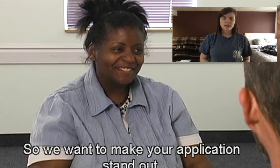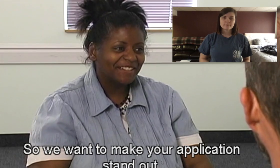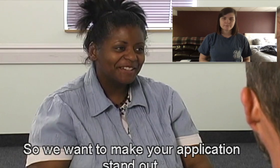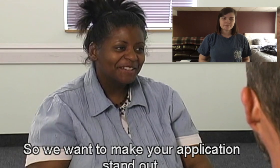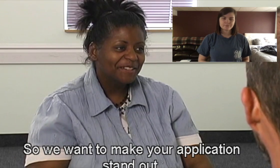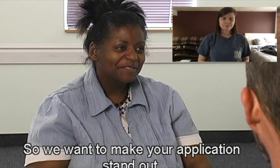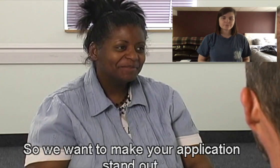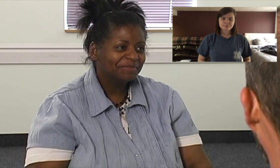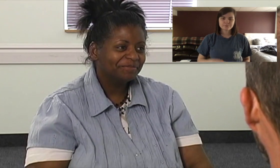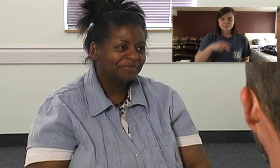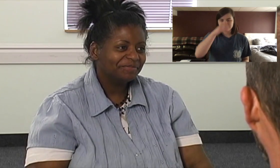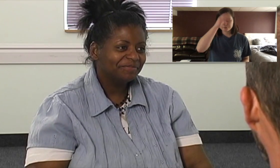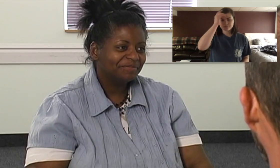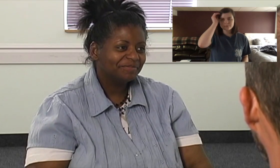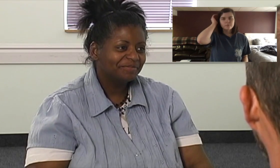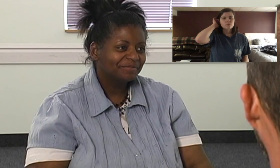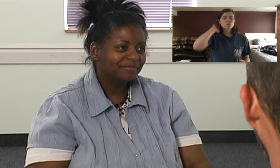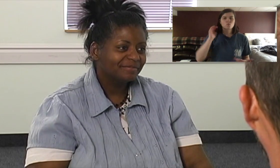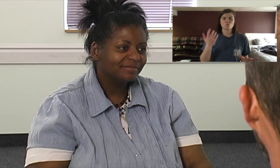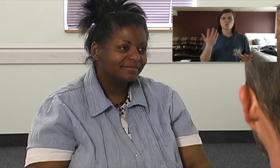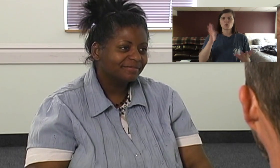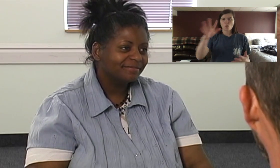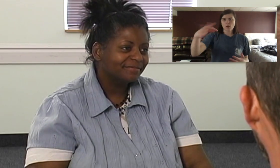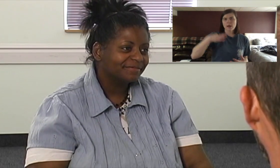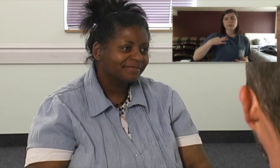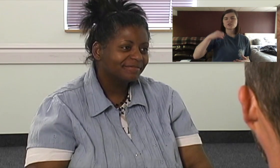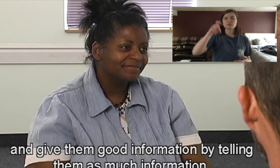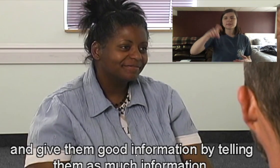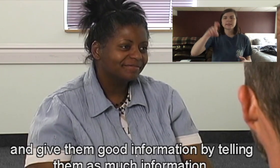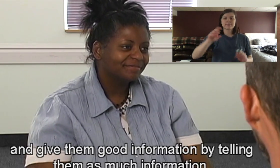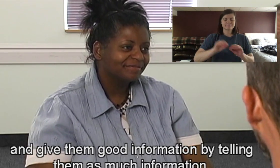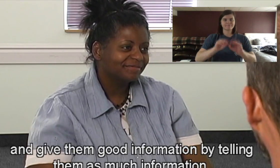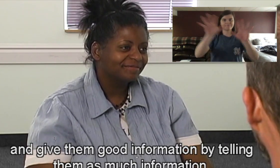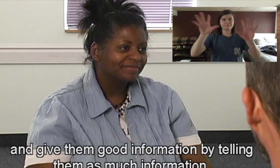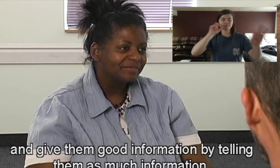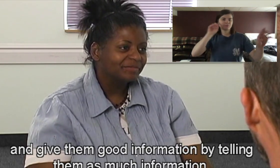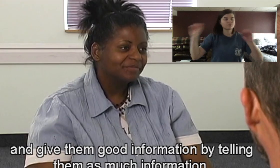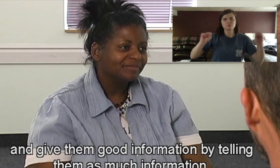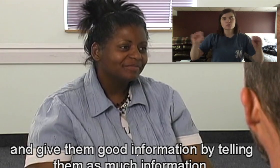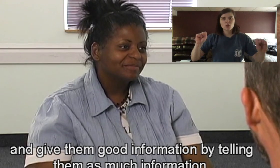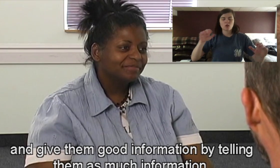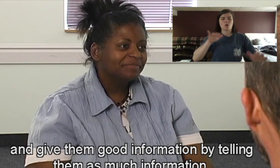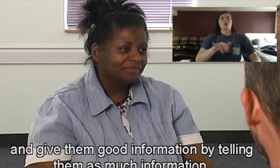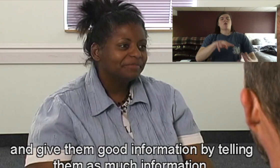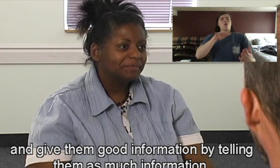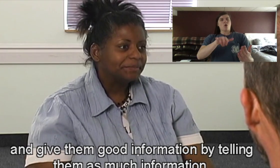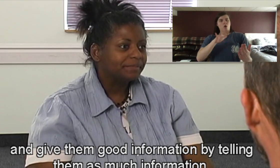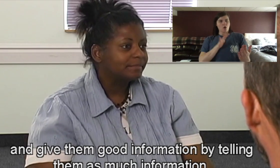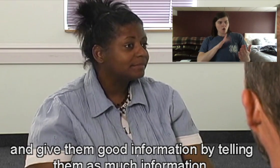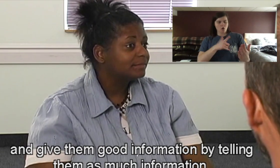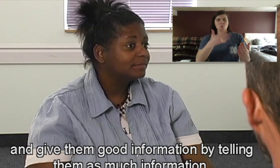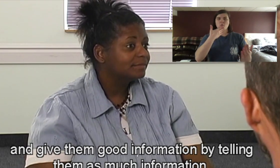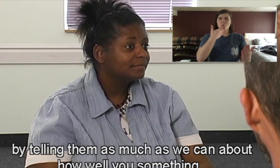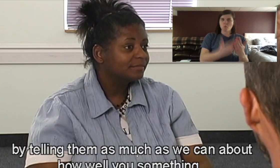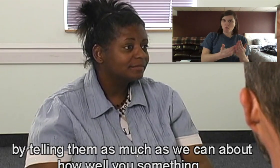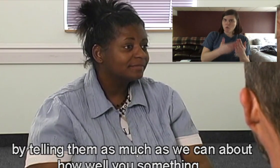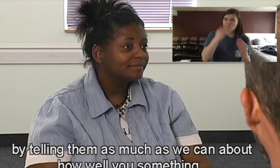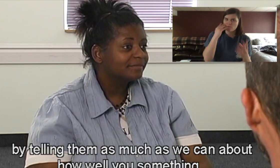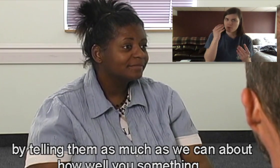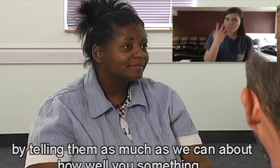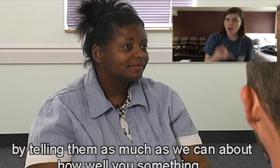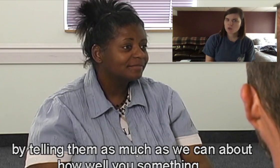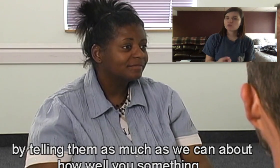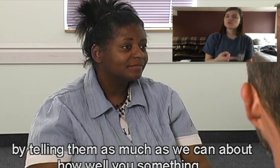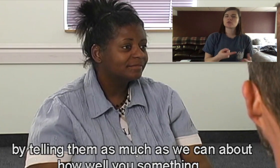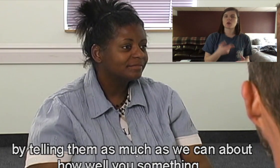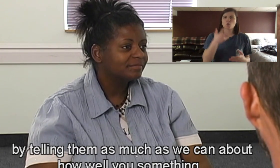All right. So we want to make your application stand out and give them good information by